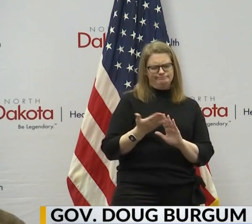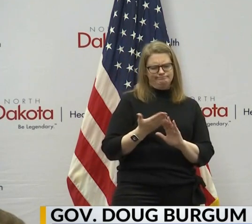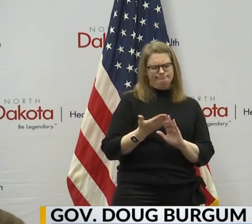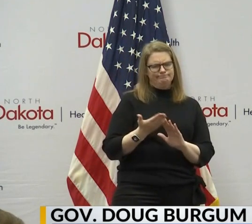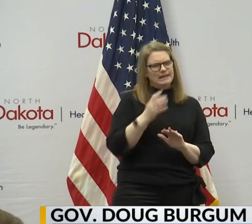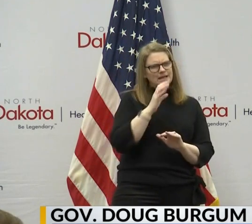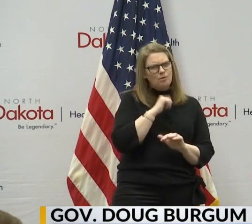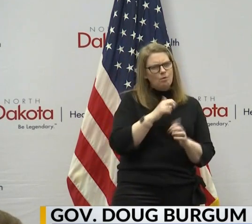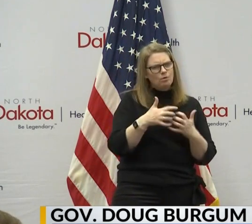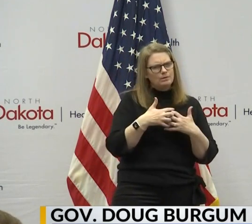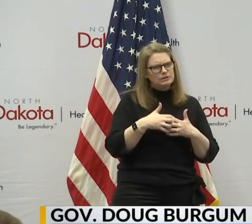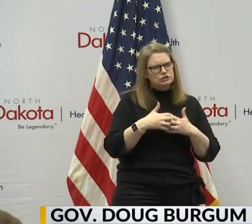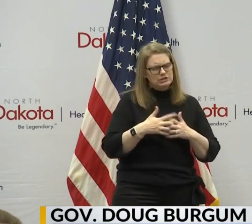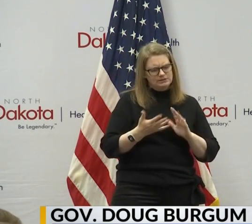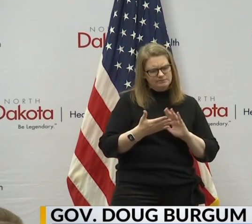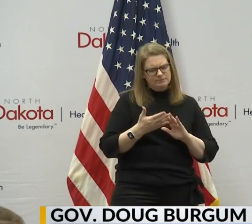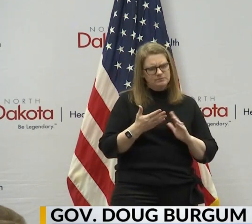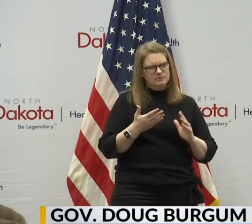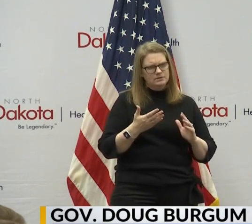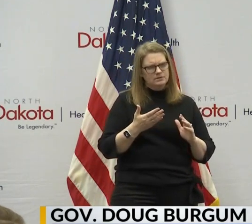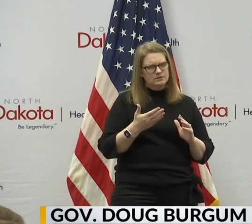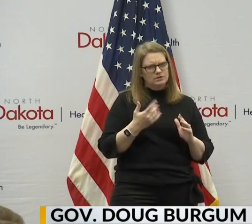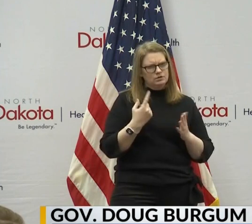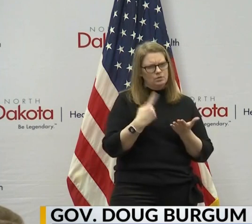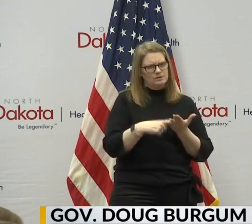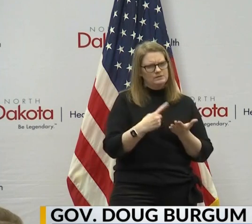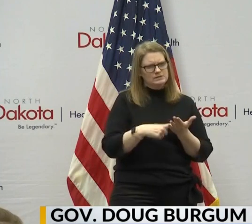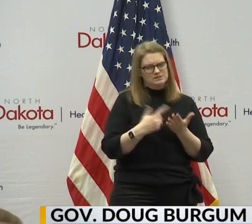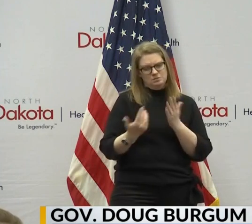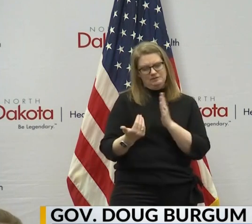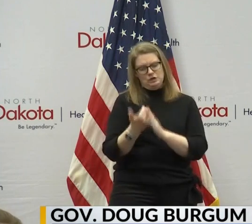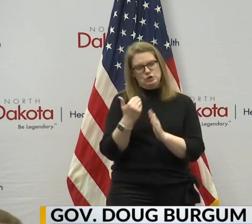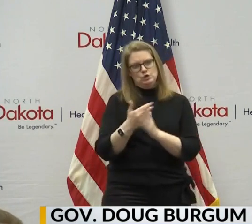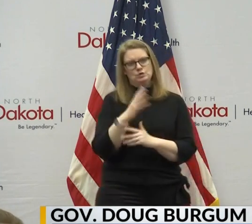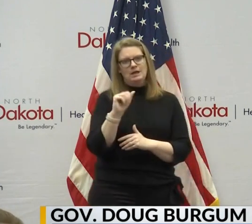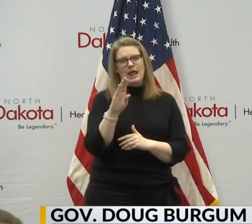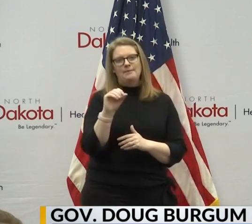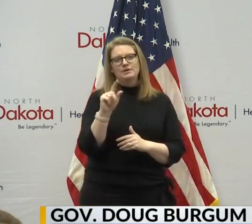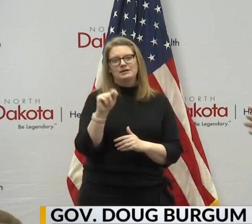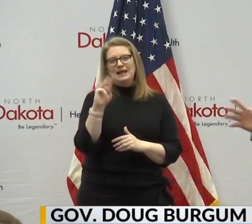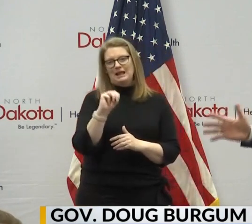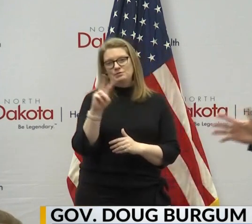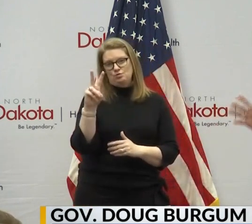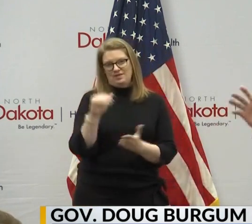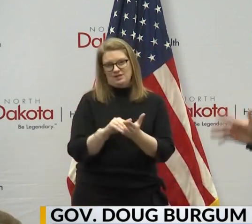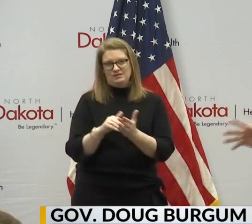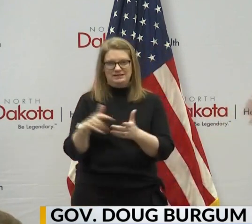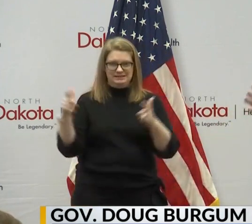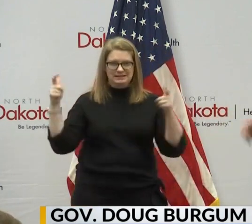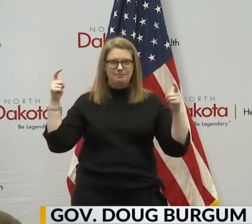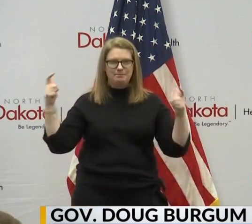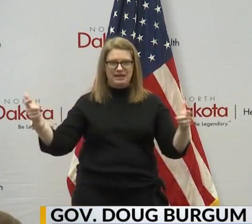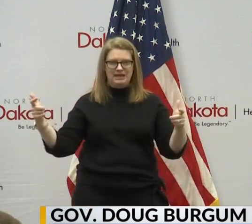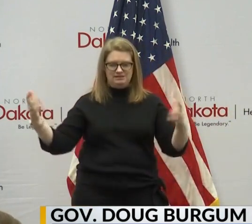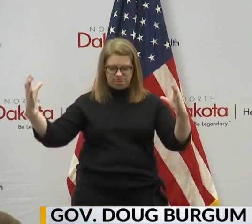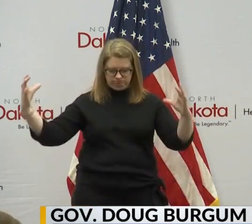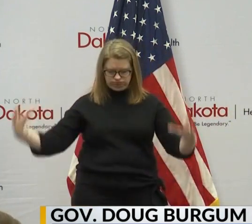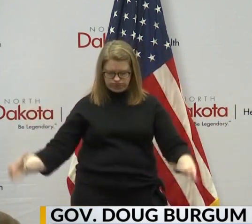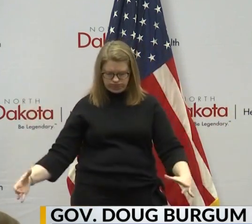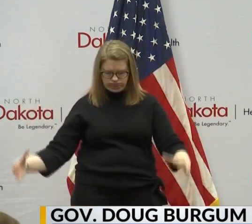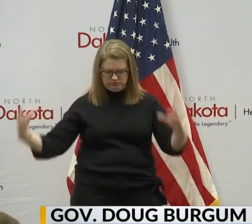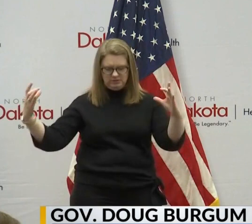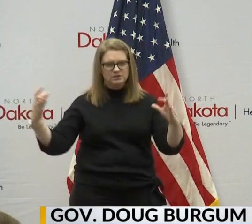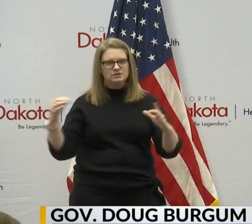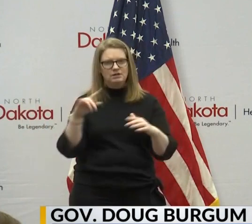our older machines at the lab. We do have, as we've talked about, some new Abbott M2000. These are the large scale, sit on the floor,